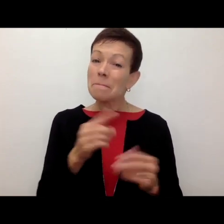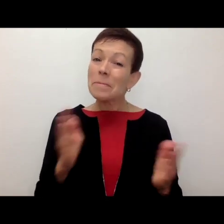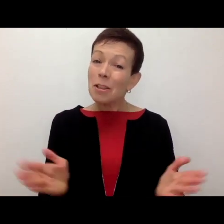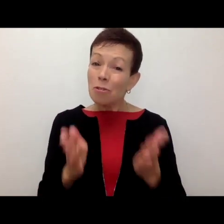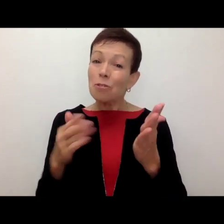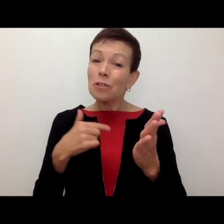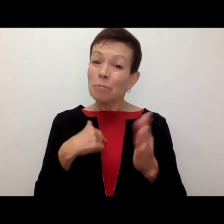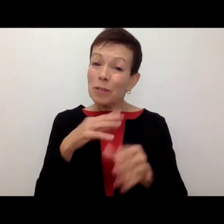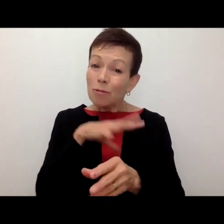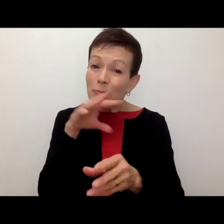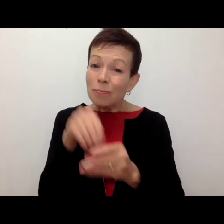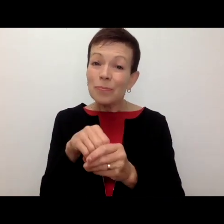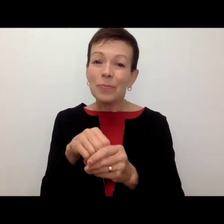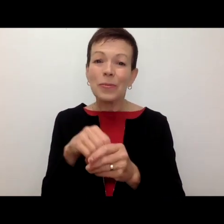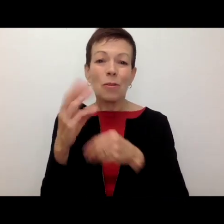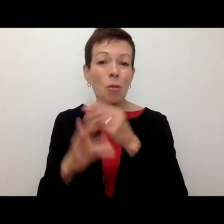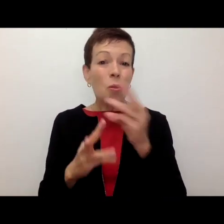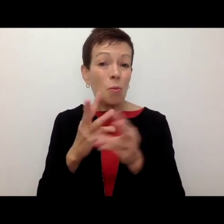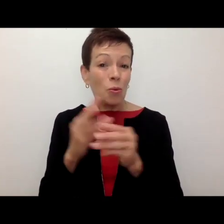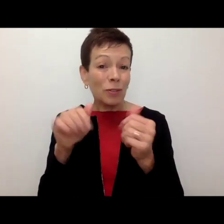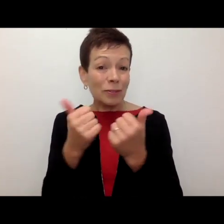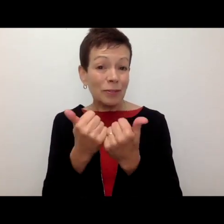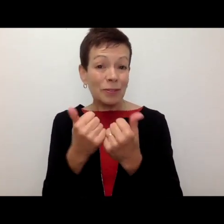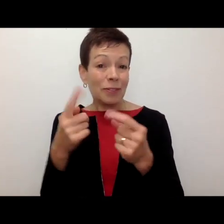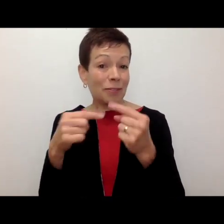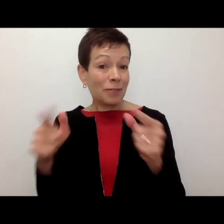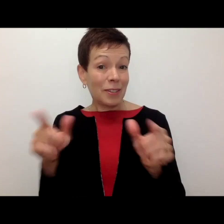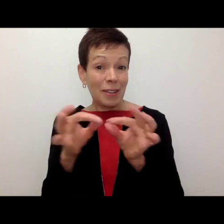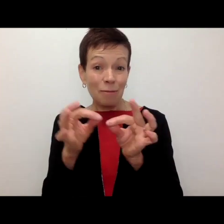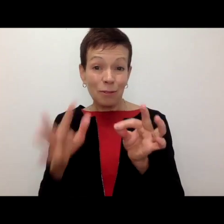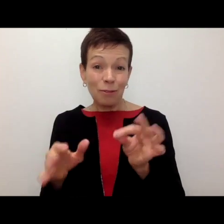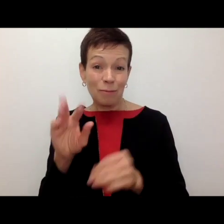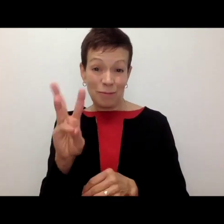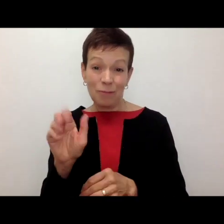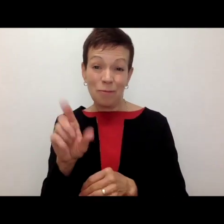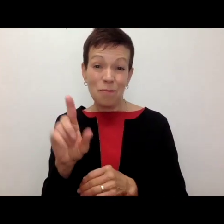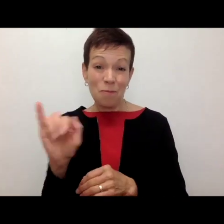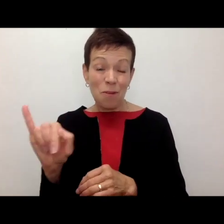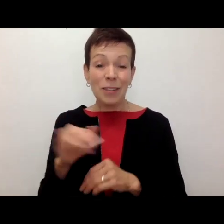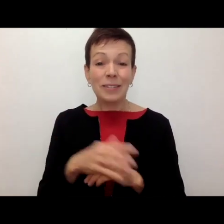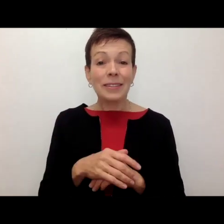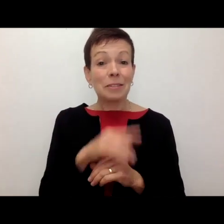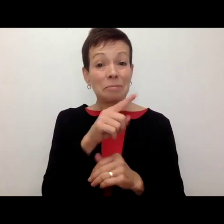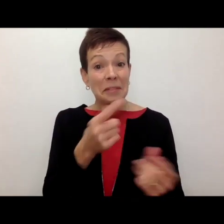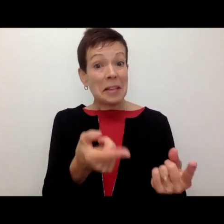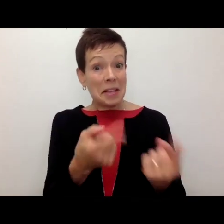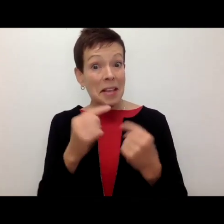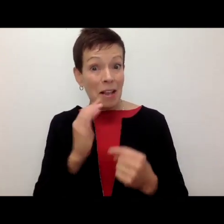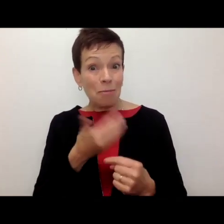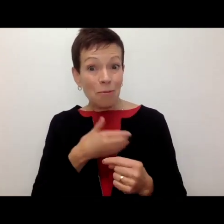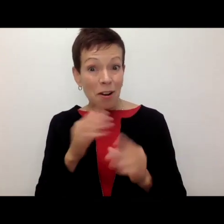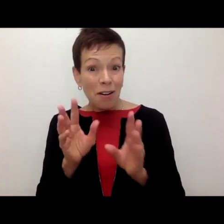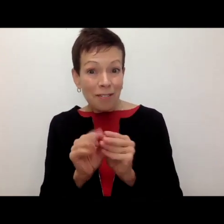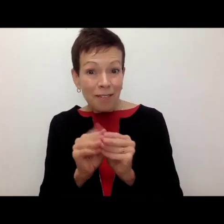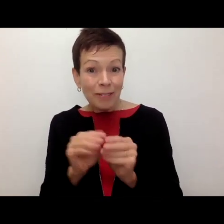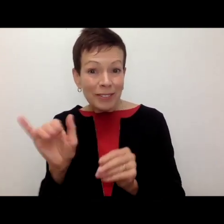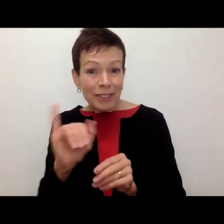Association of Sign Language Interpreters. He actually encouraged me to be part of WASLI. And he came to our conferences as